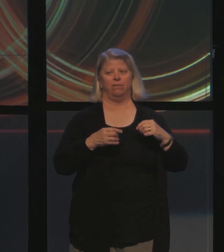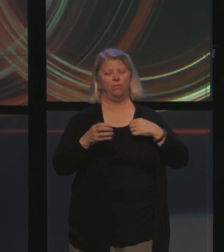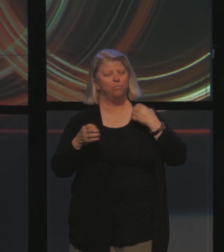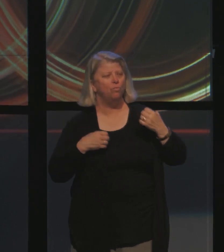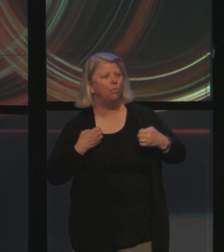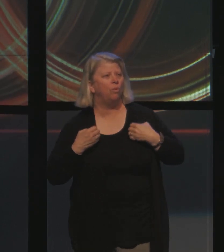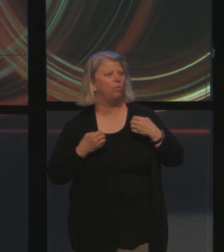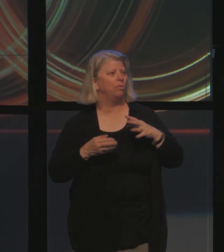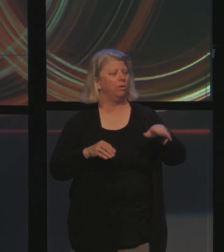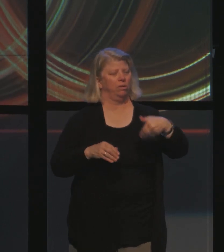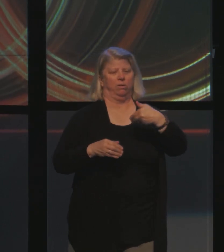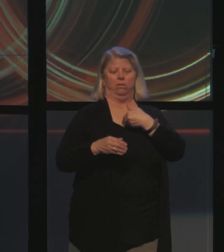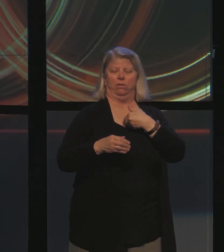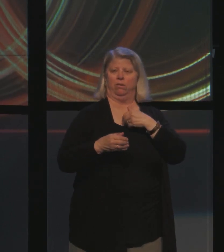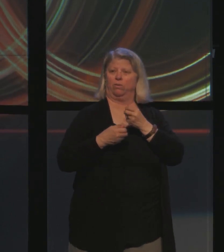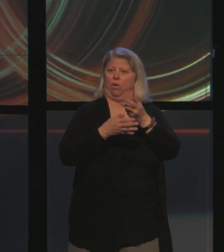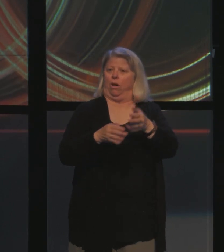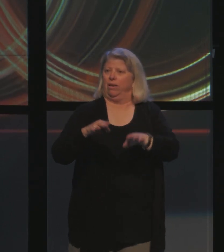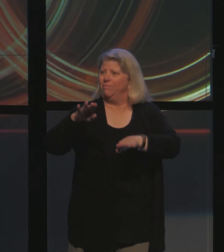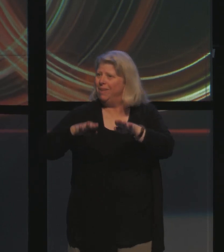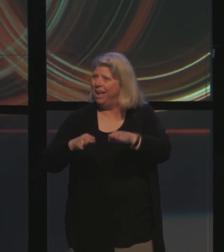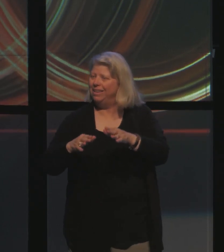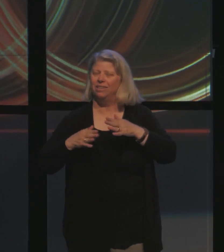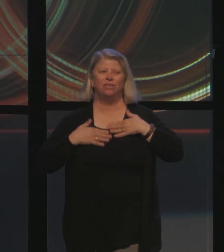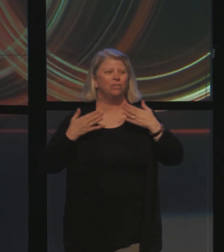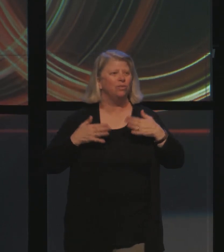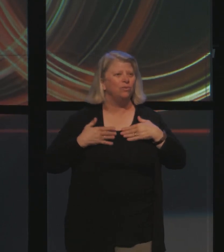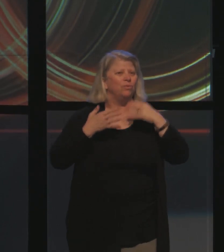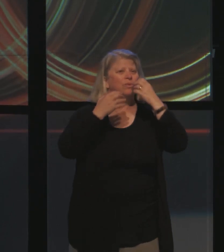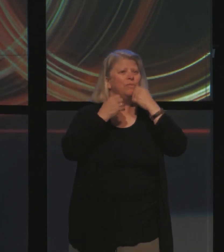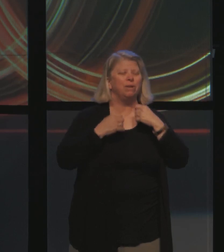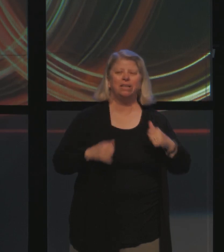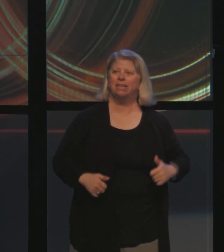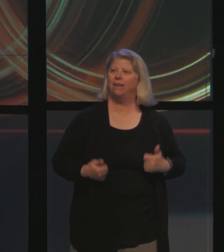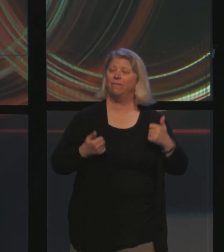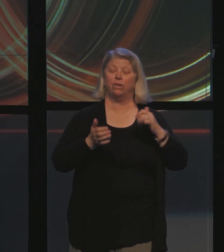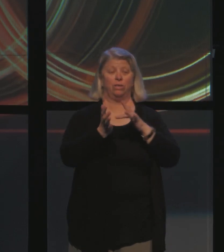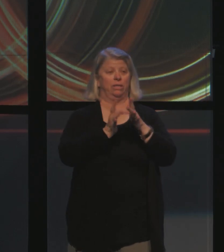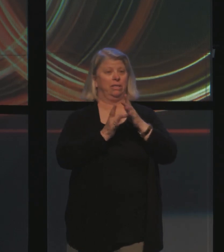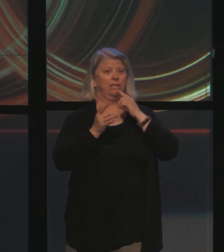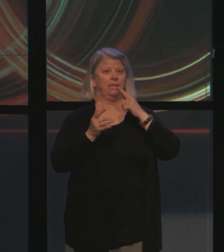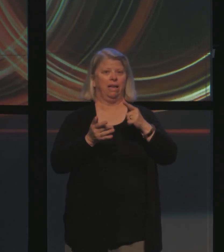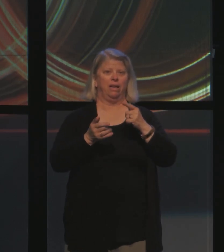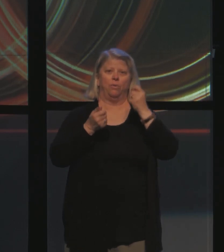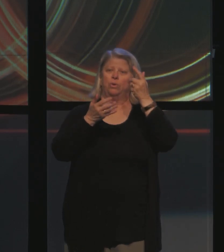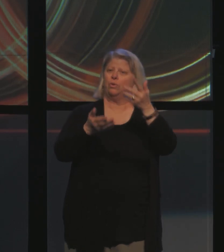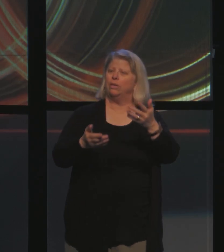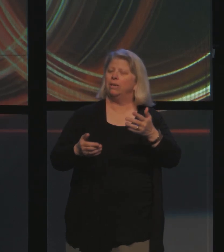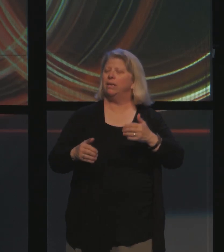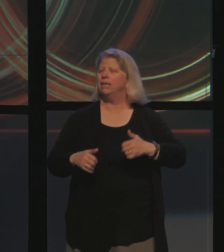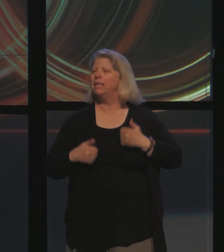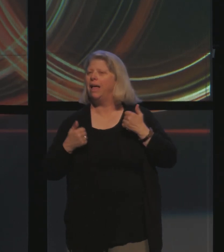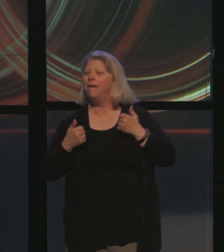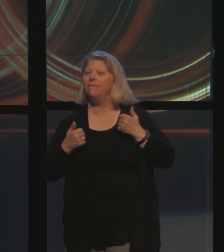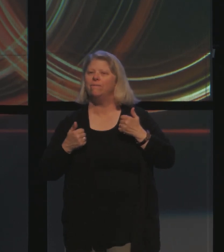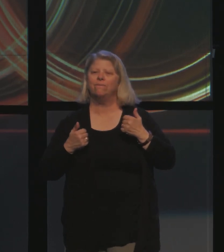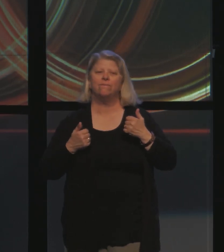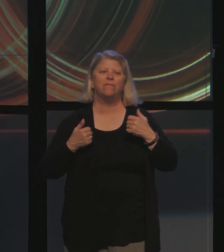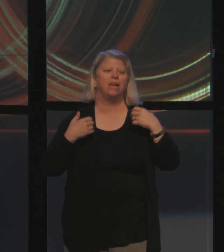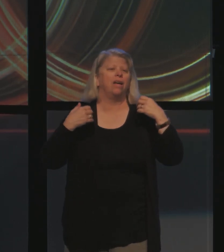And it just moves you towards balance, towards joy, meaningful living. Jesus said, I've come that you'd have life and have it to the